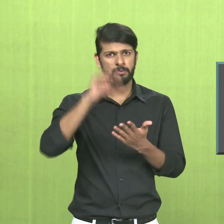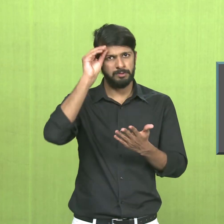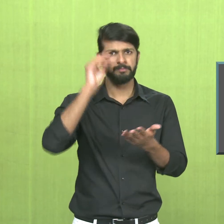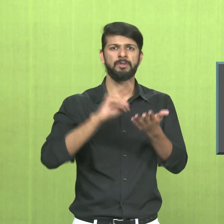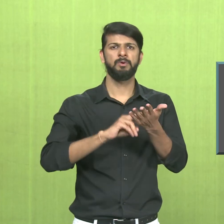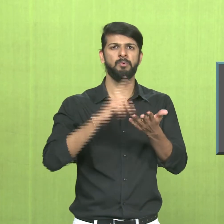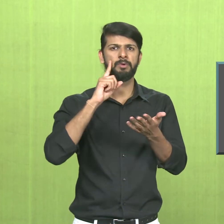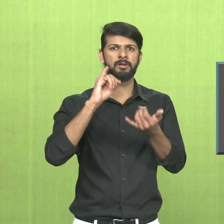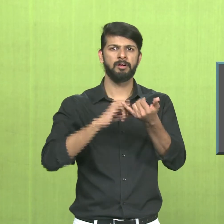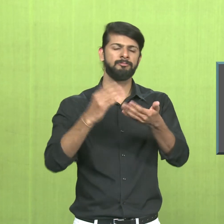Hello learners,